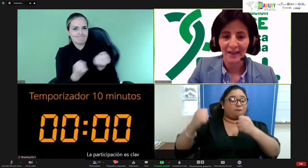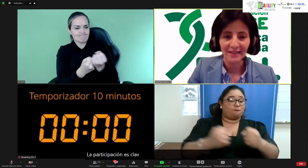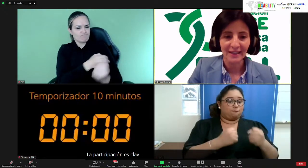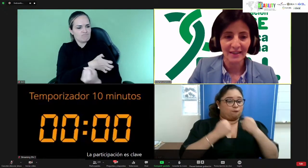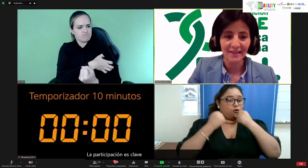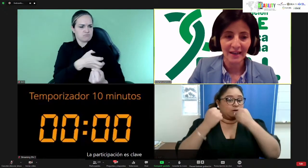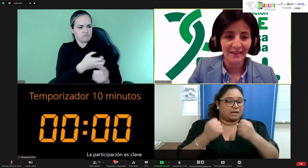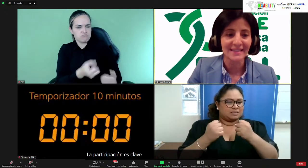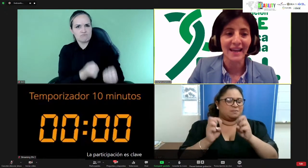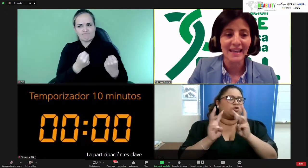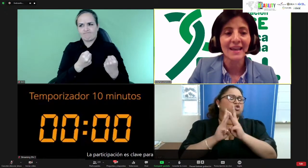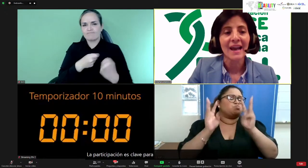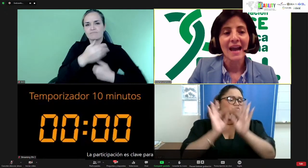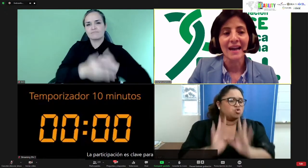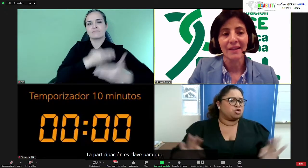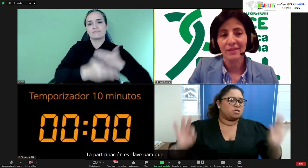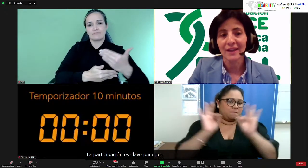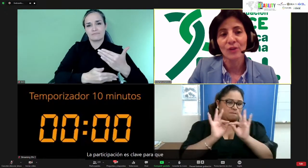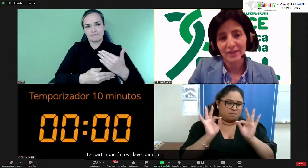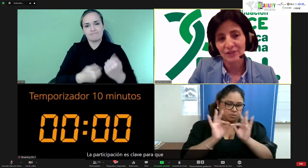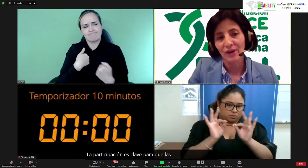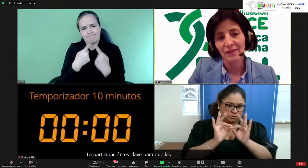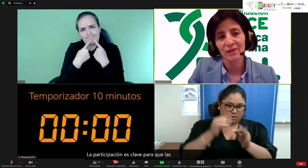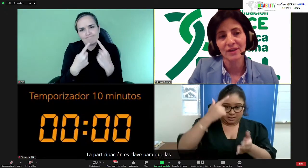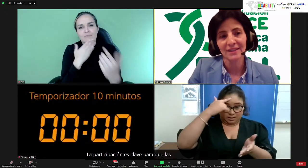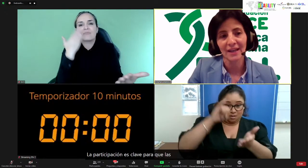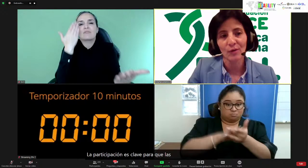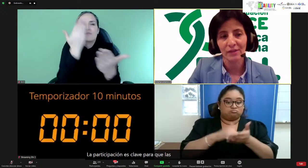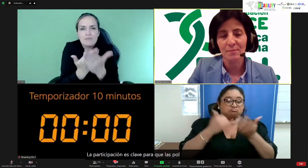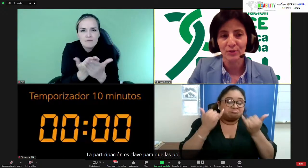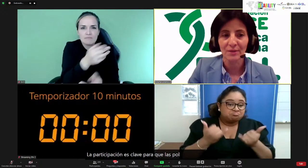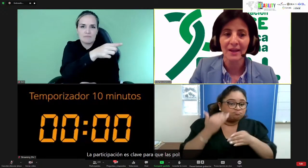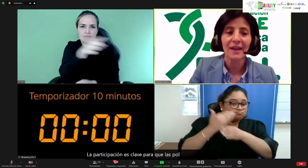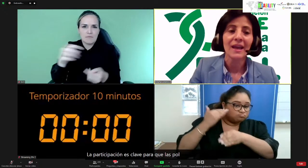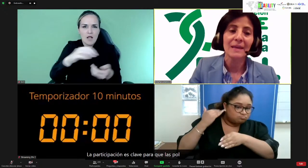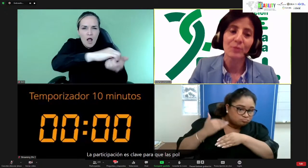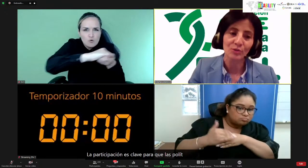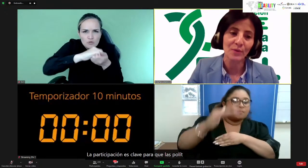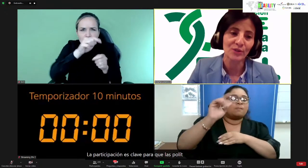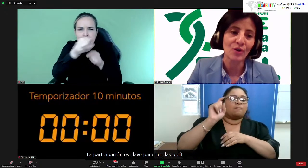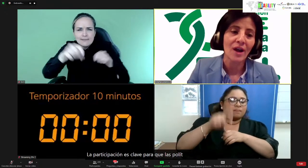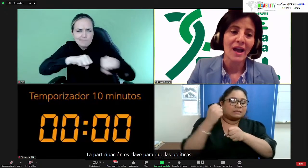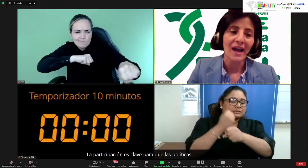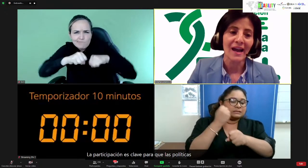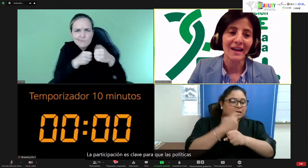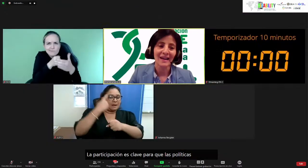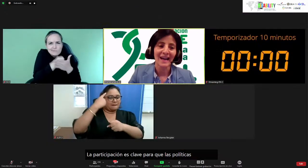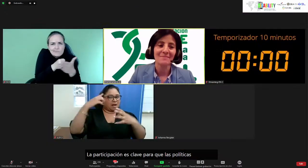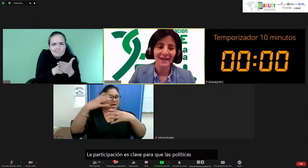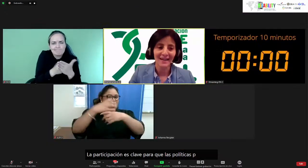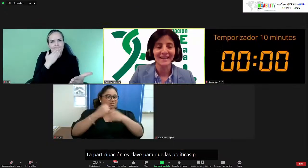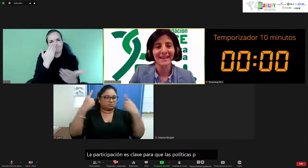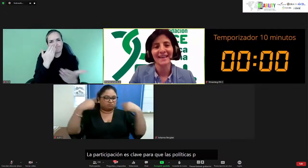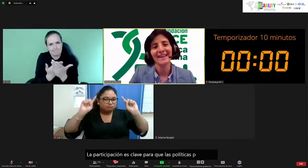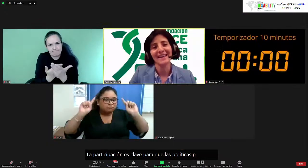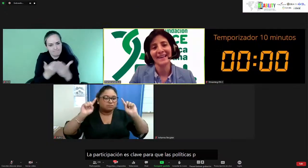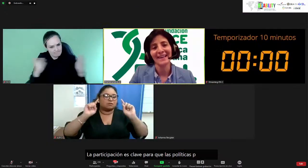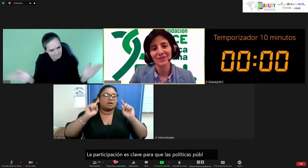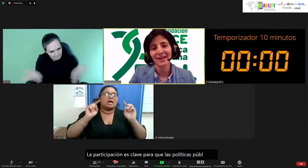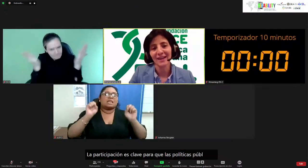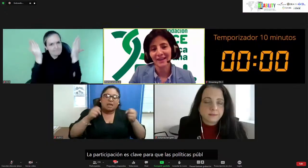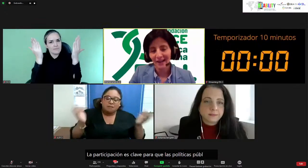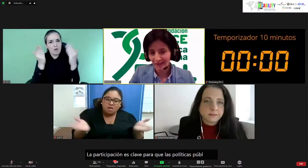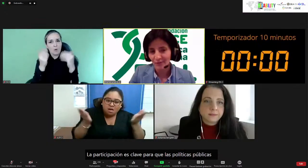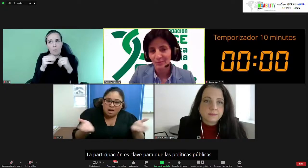strengthening is fundamental so from here we thank all of the organizations that make